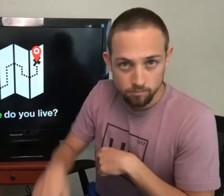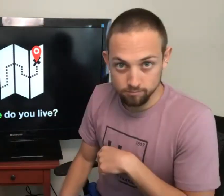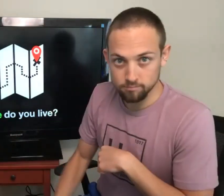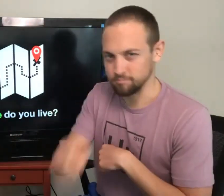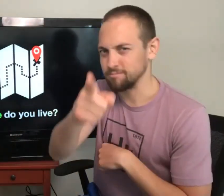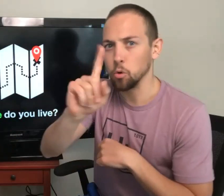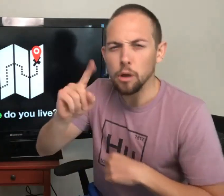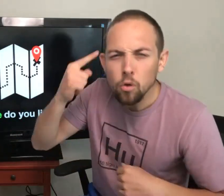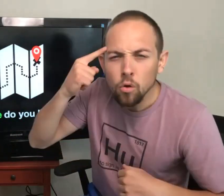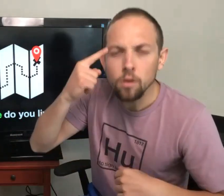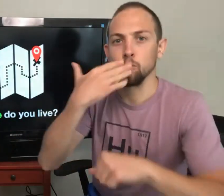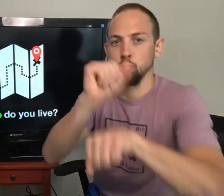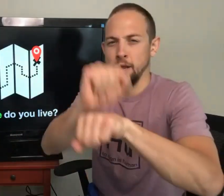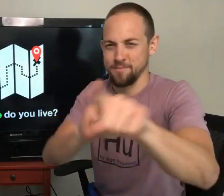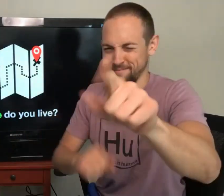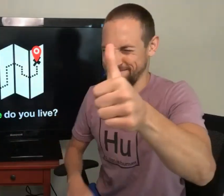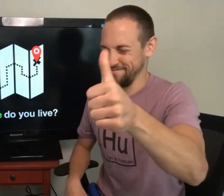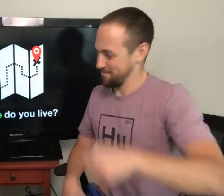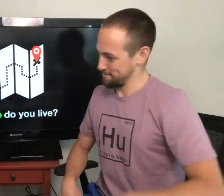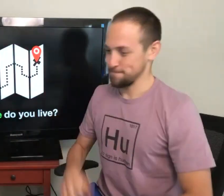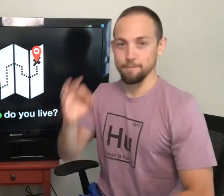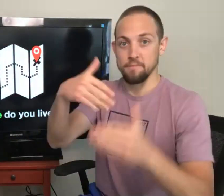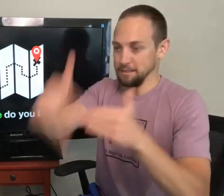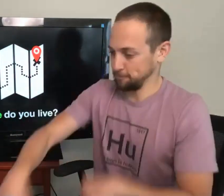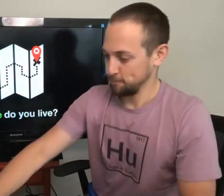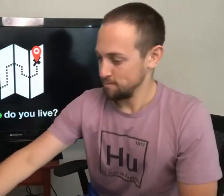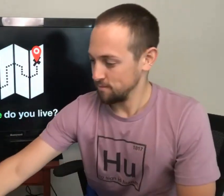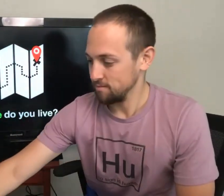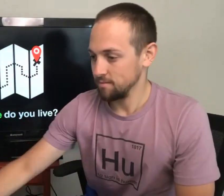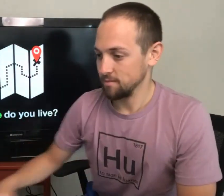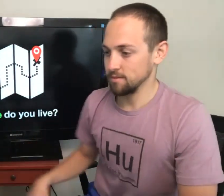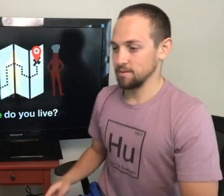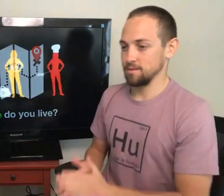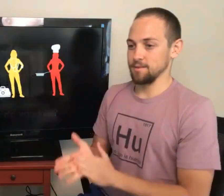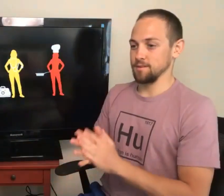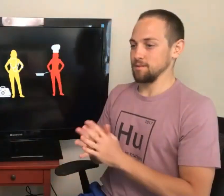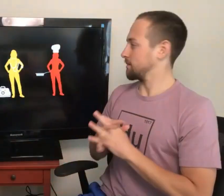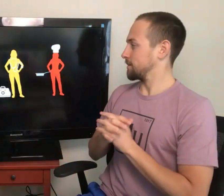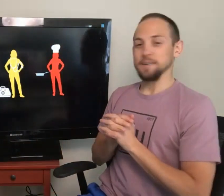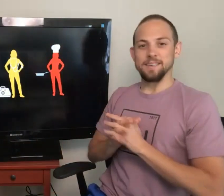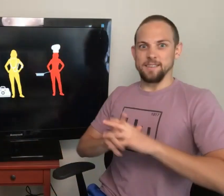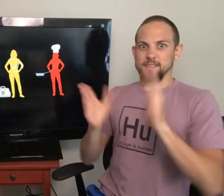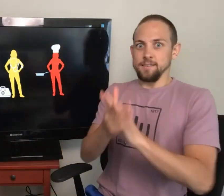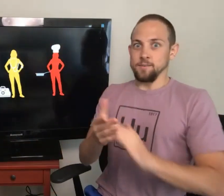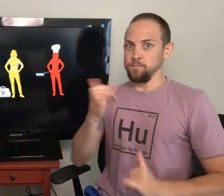So let me ask again, where do you live? With your eyebrows furrowed down. Well done.